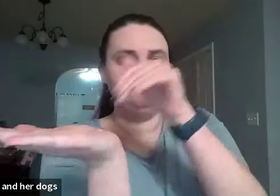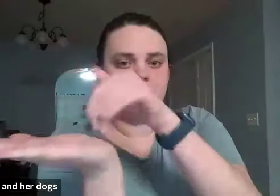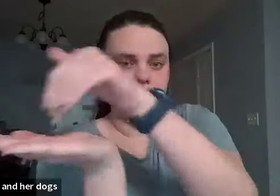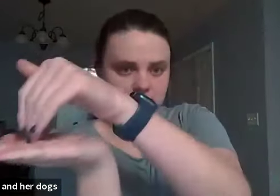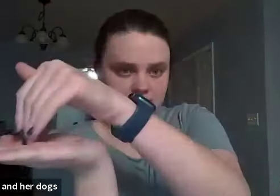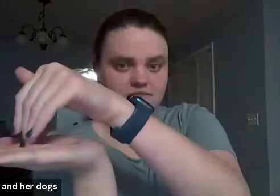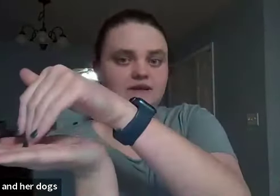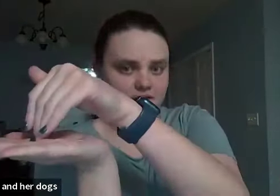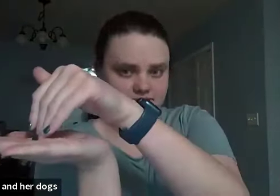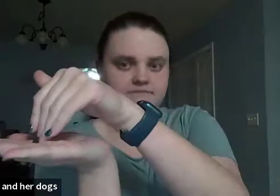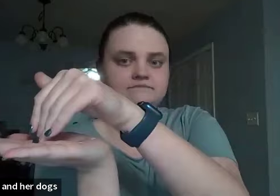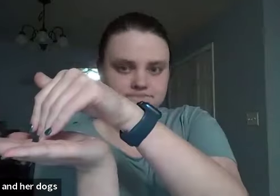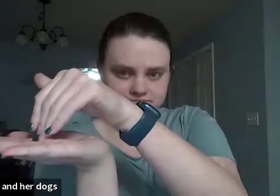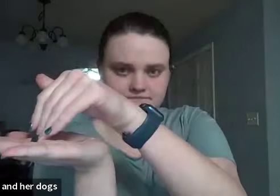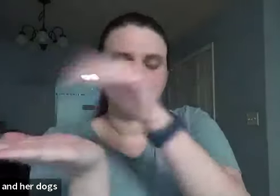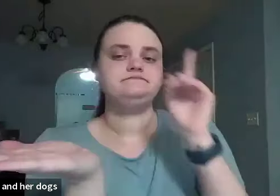1 million. Yeah.